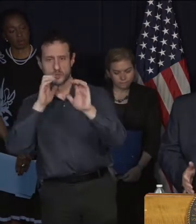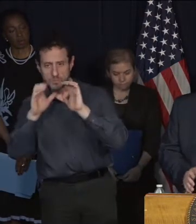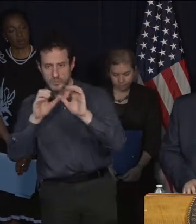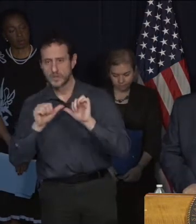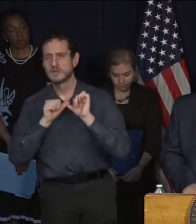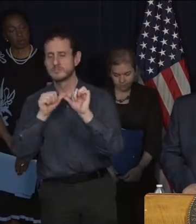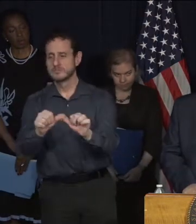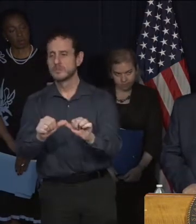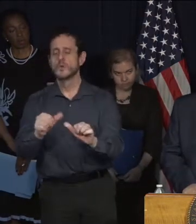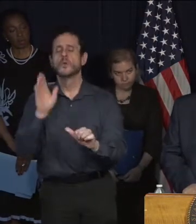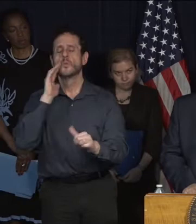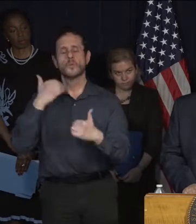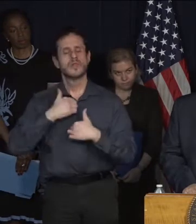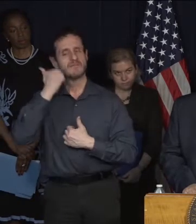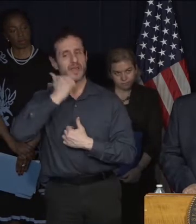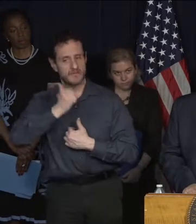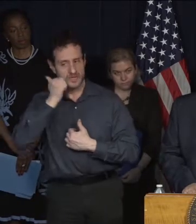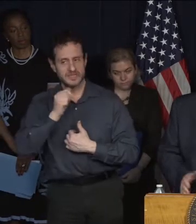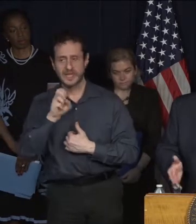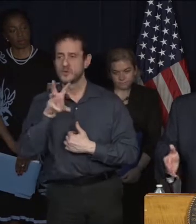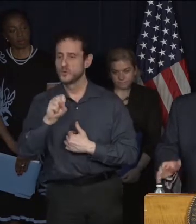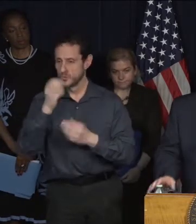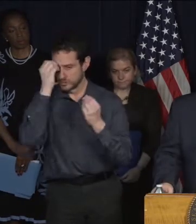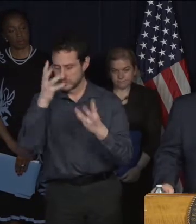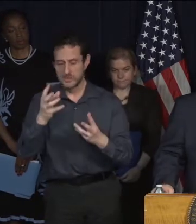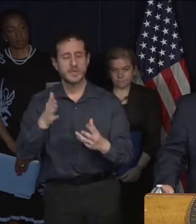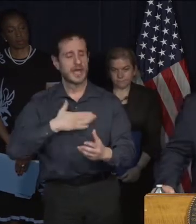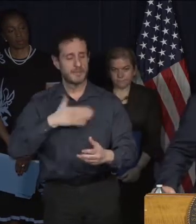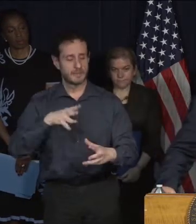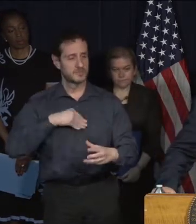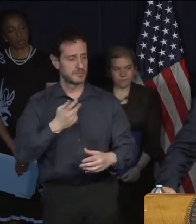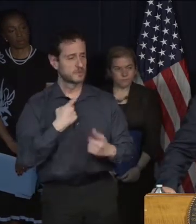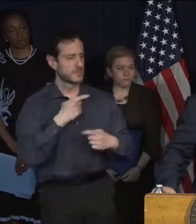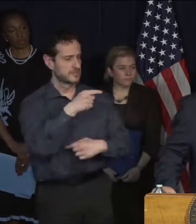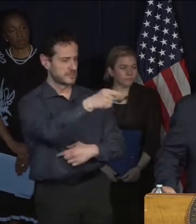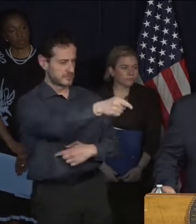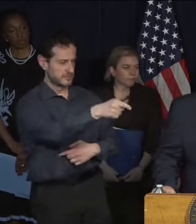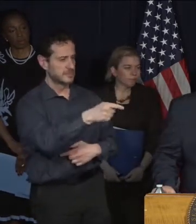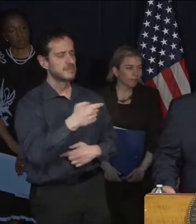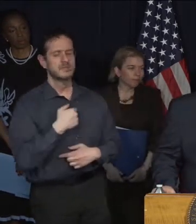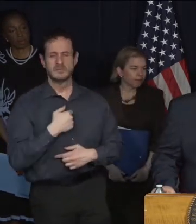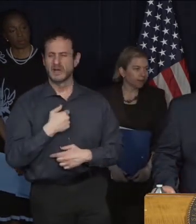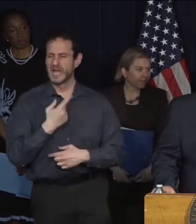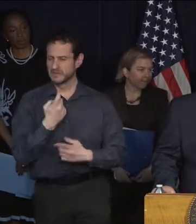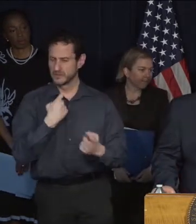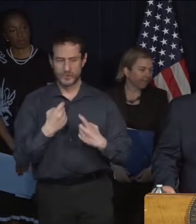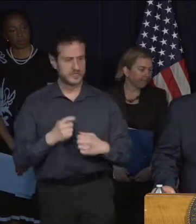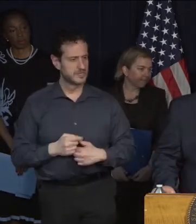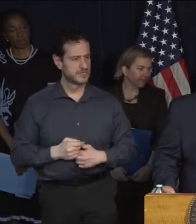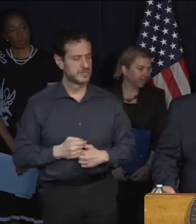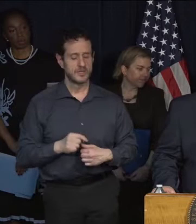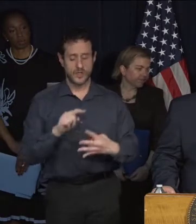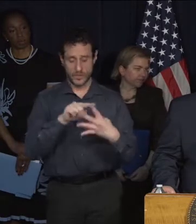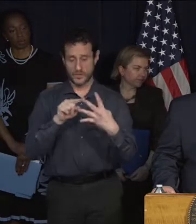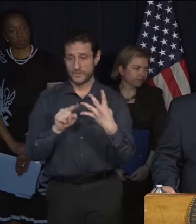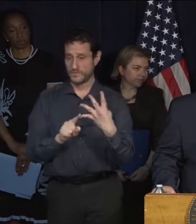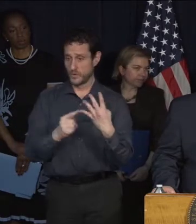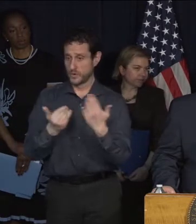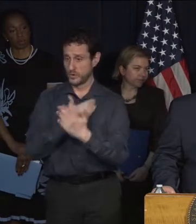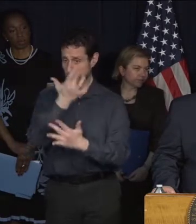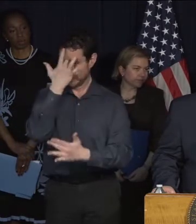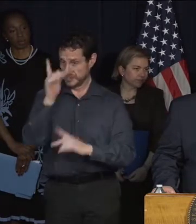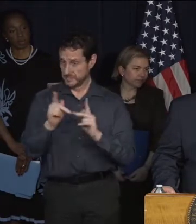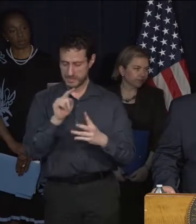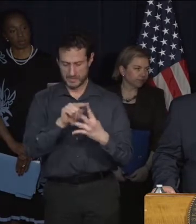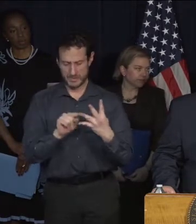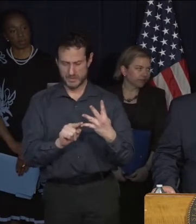Our daily press briefings will help with that. So with that, I'm happy to take any questions. Yes. I have a couple questions. First, with the four new cases,